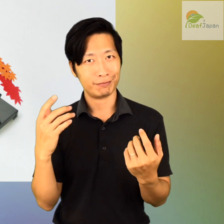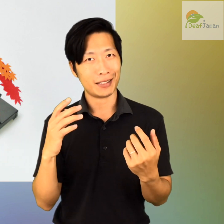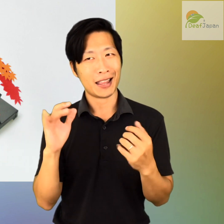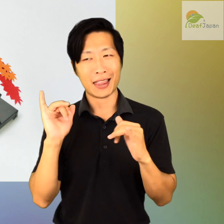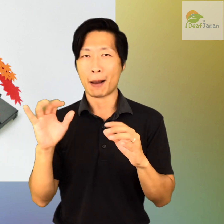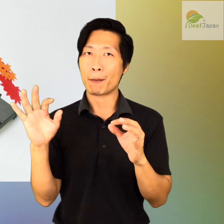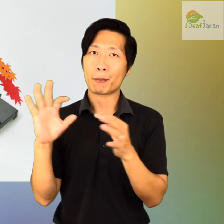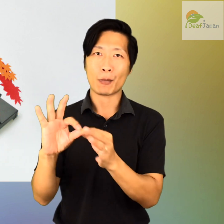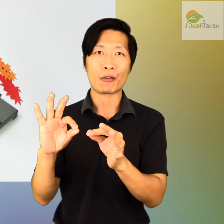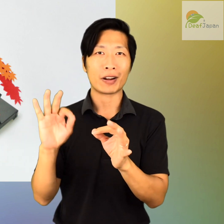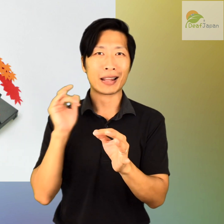autumn atmosphere.